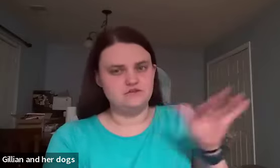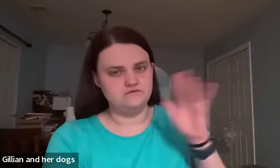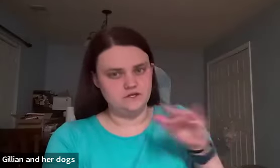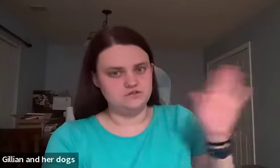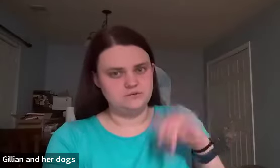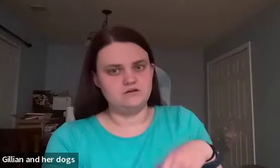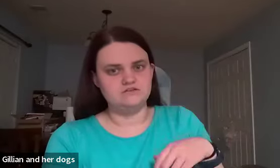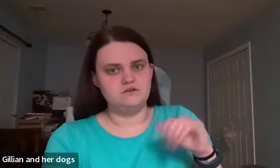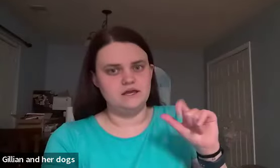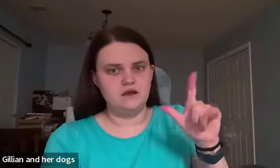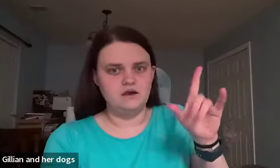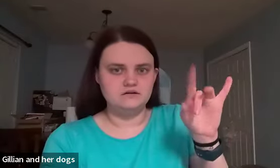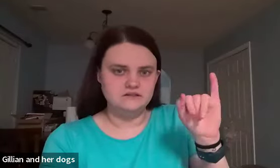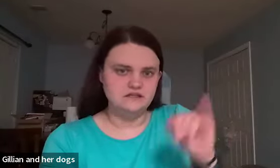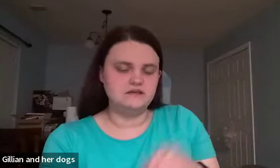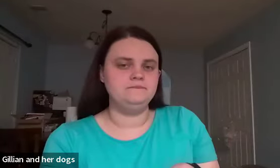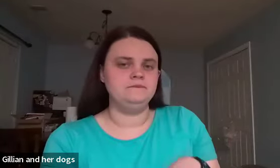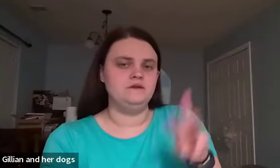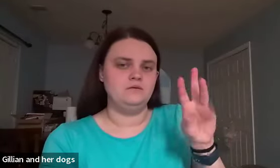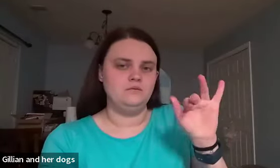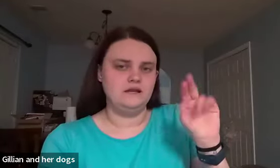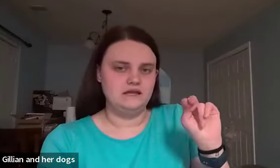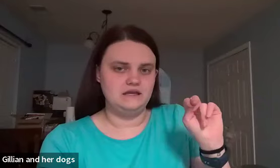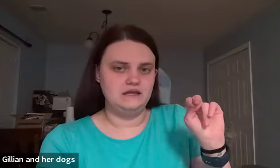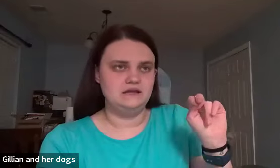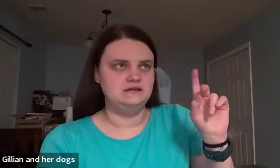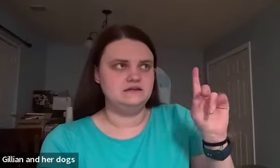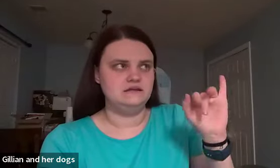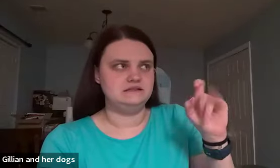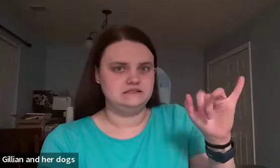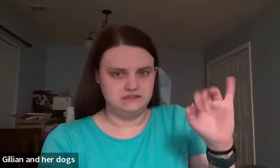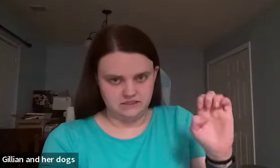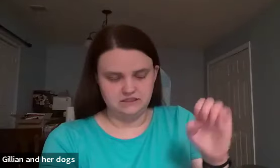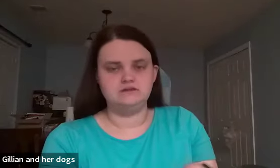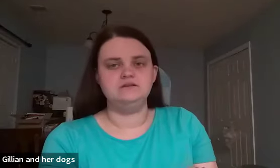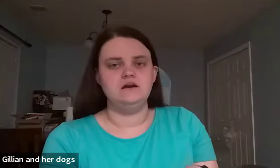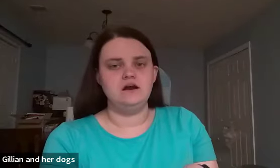those fingers spelled. So like Aldi, Win, Dixie,